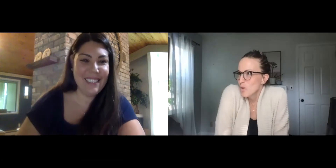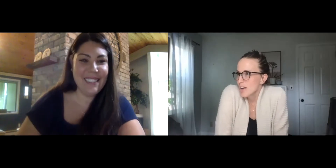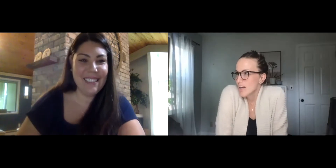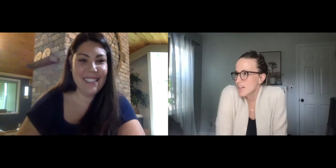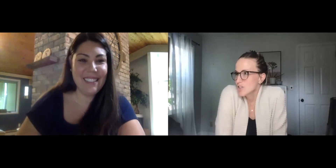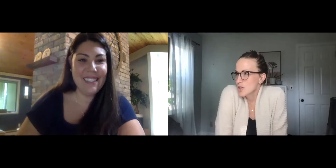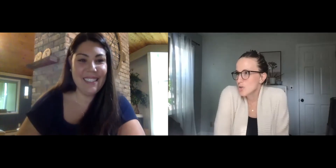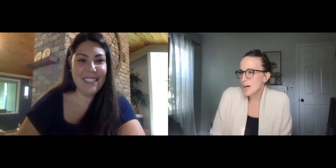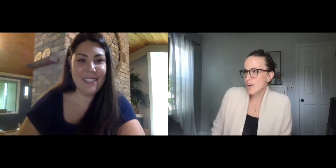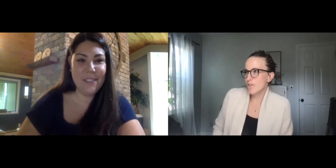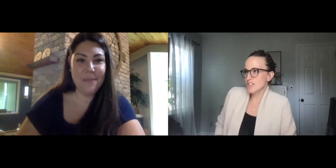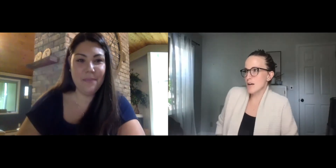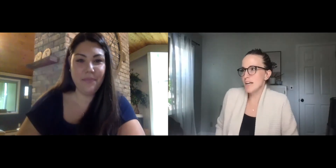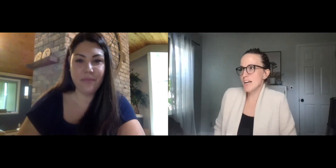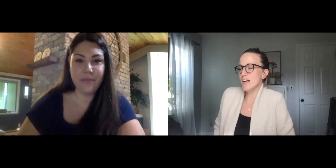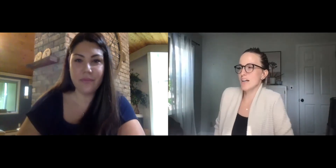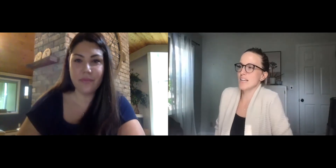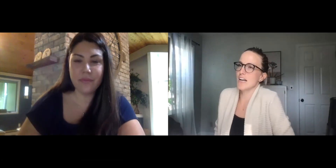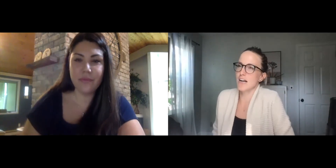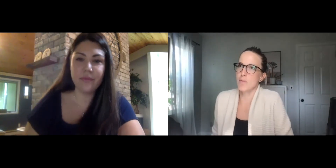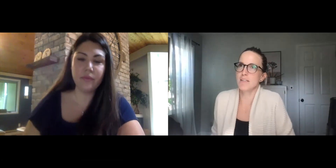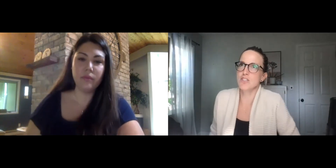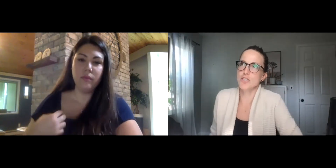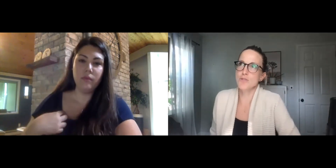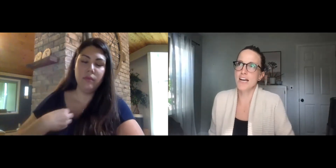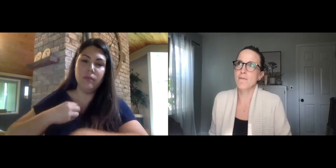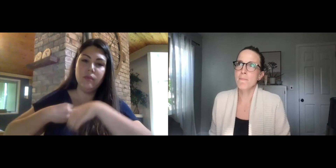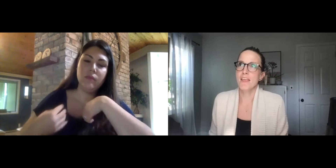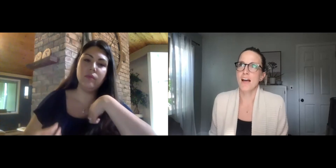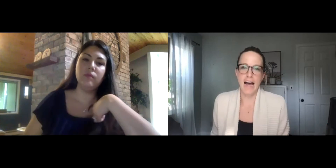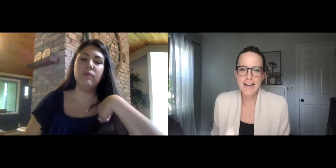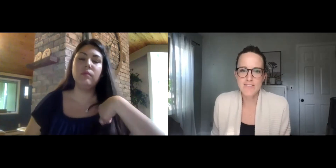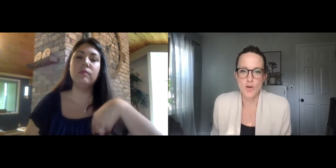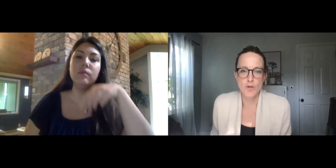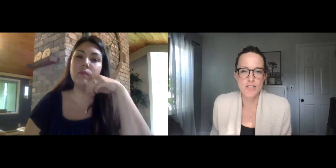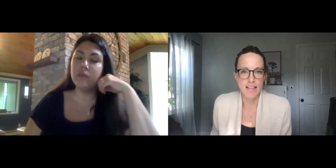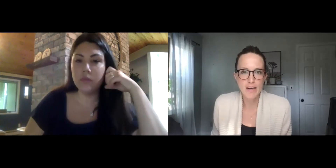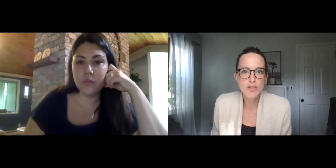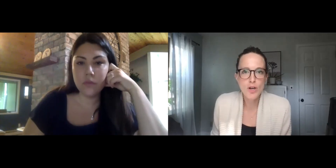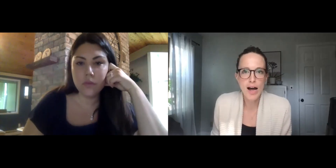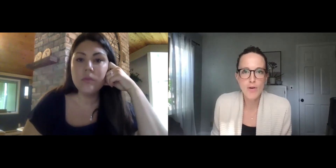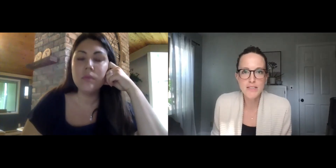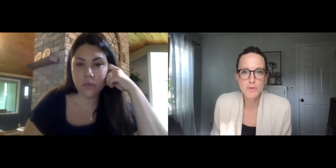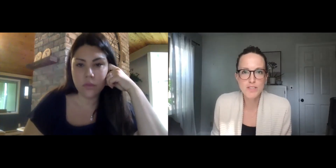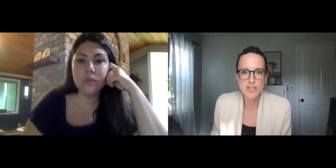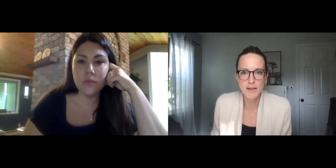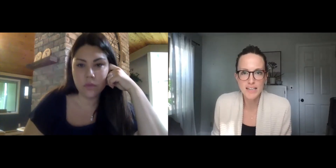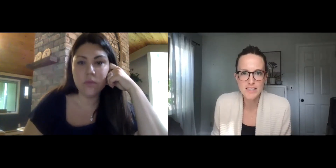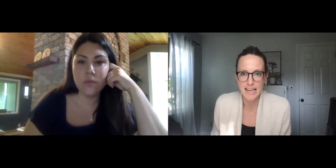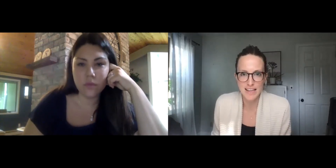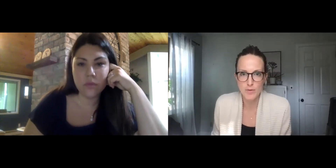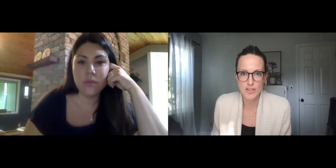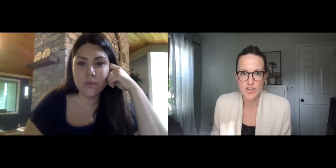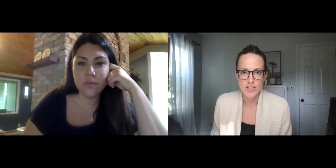So what do you, for somebody, because I got a couple messages too saying, I don't know sign language. So how am I supposed to teach my